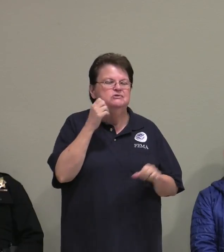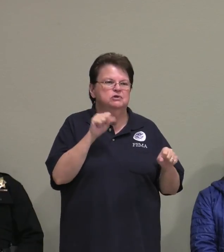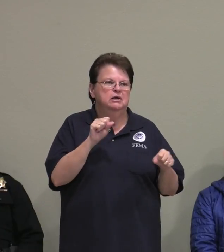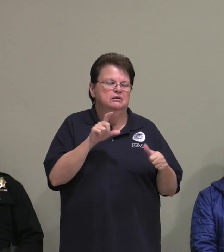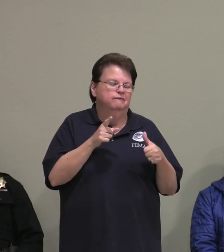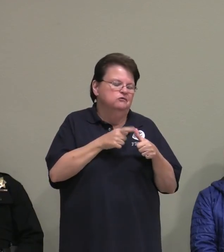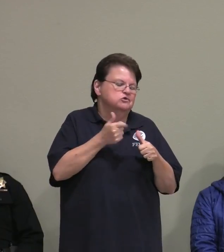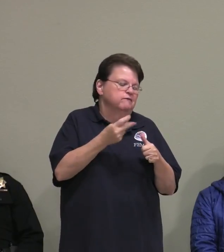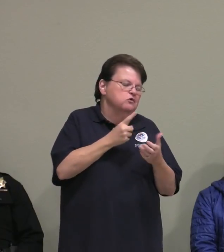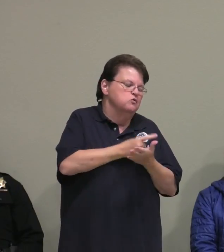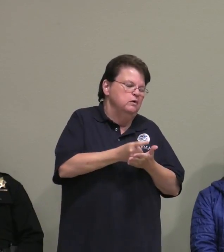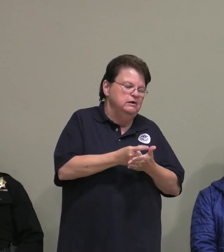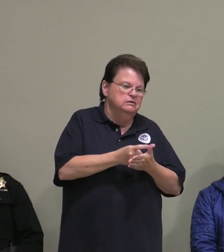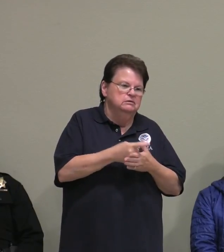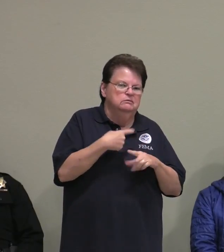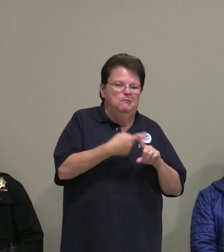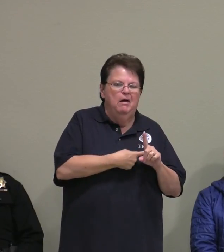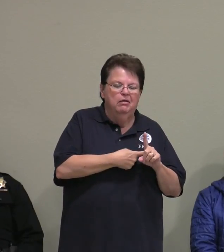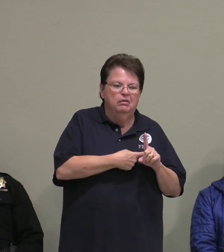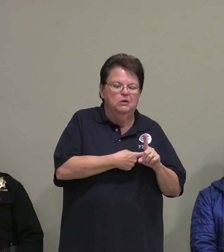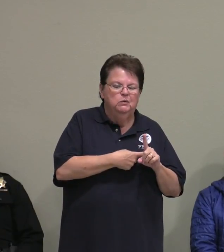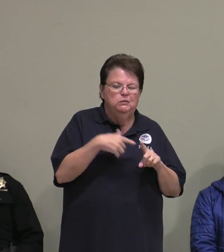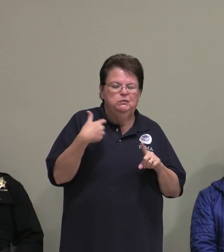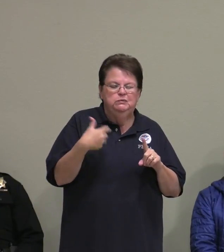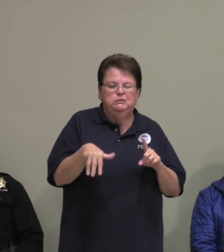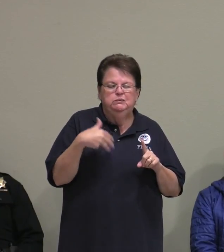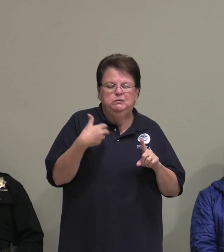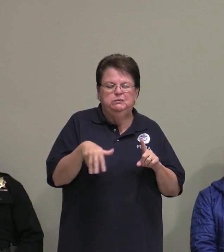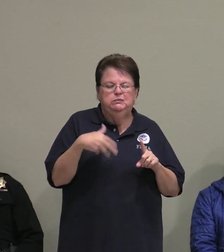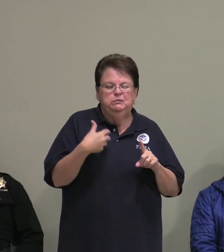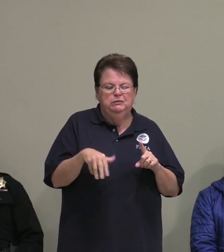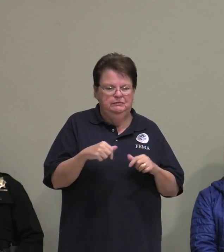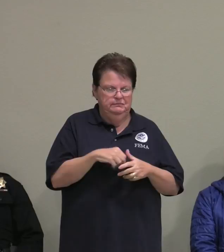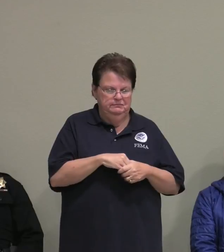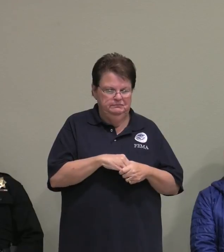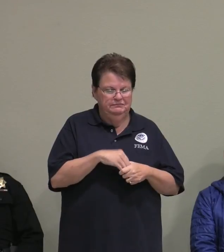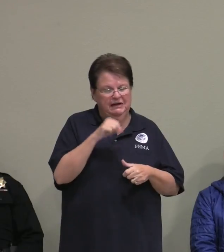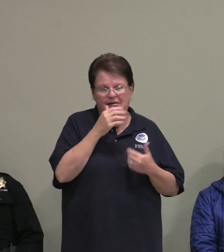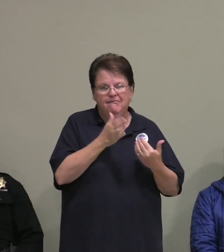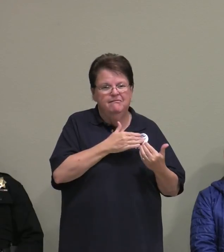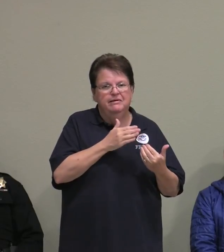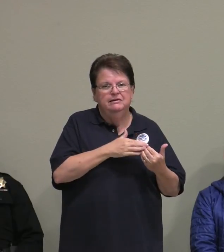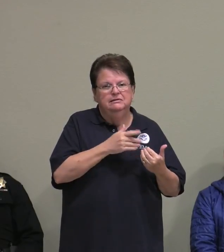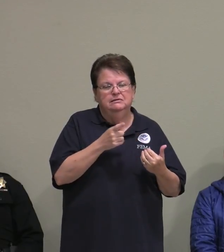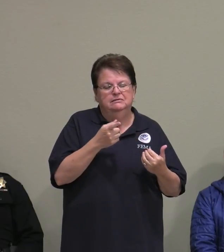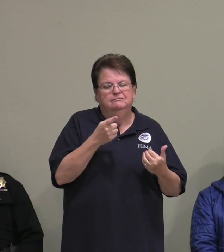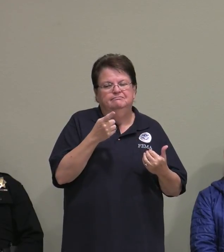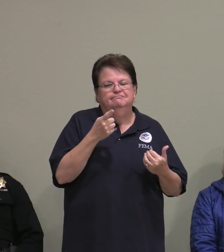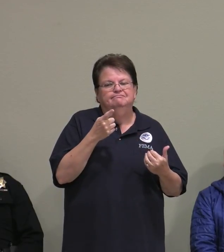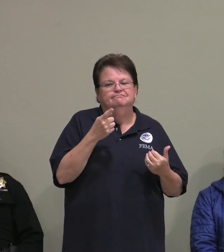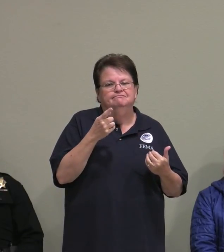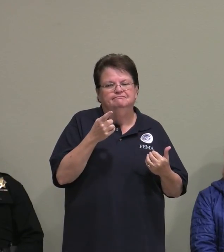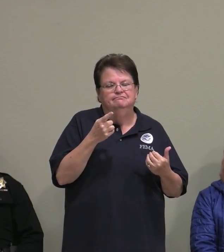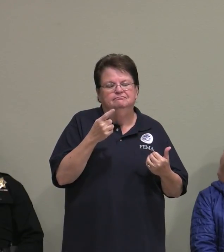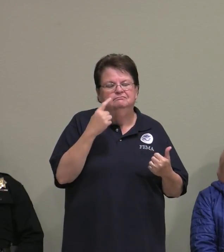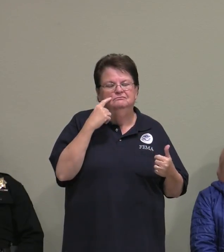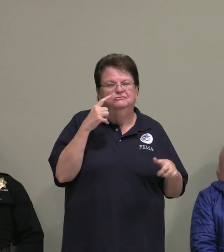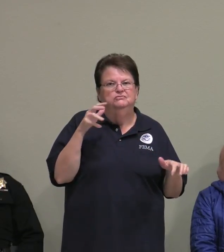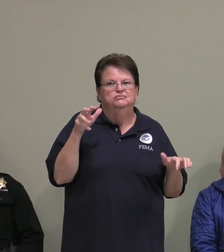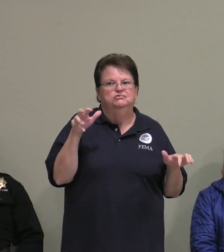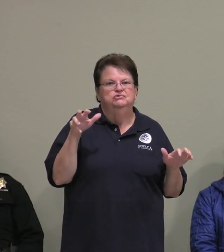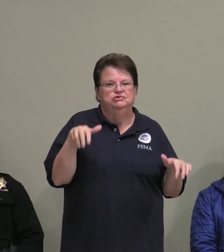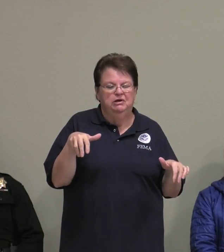end in the first few weeks and a month, that's going to be not as easy because it's a shock and